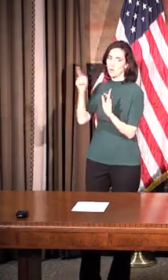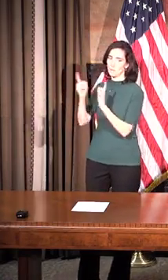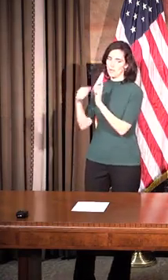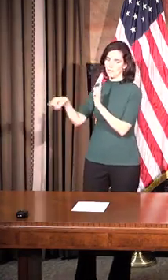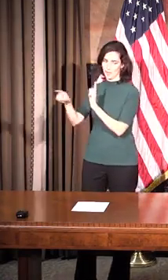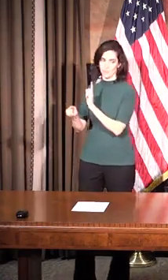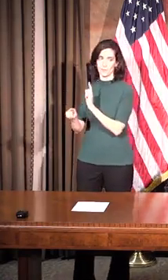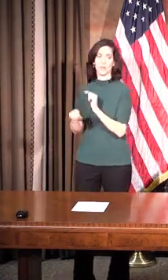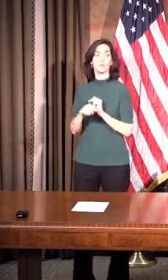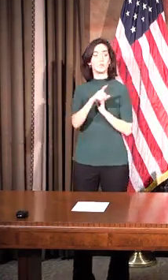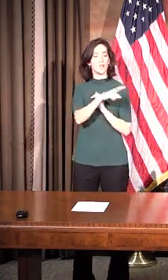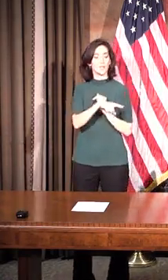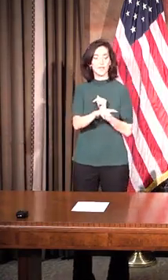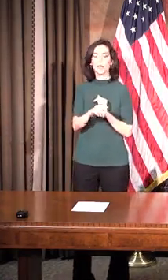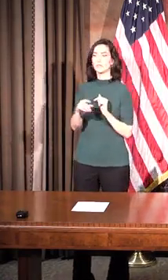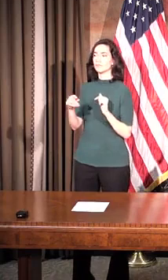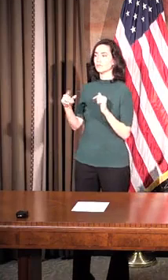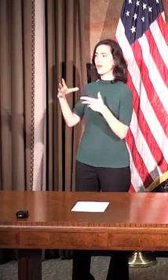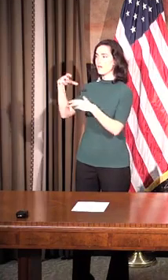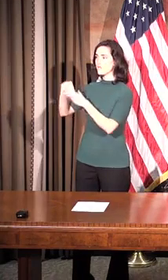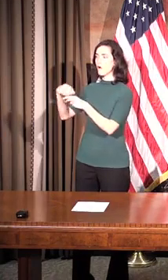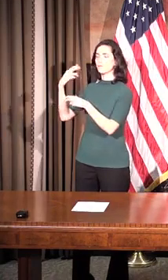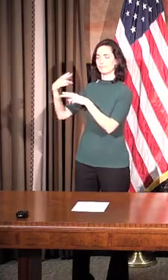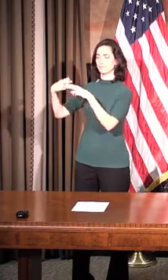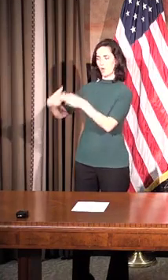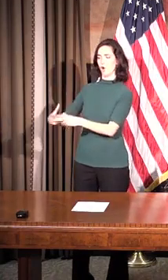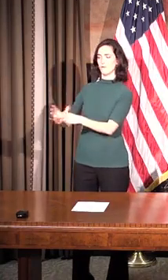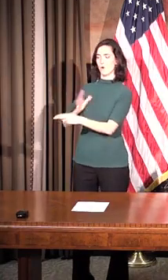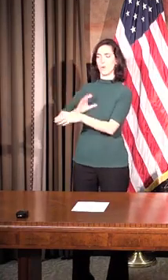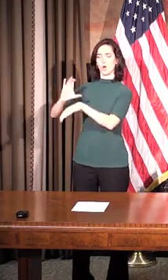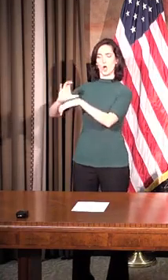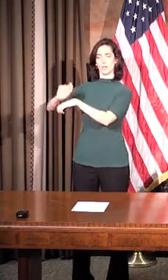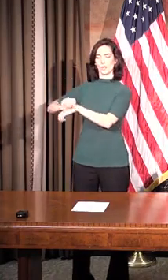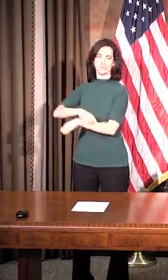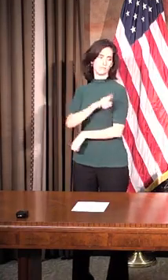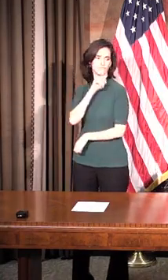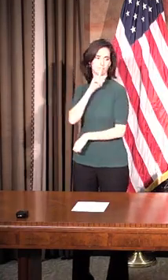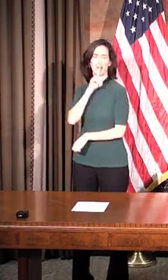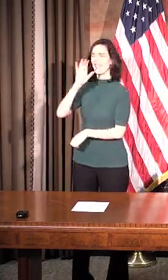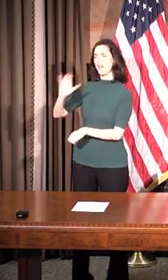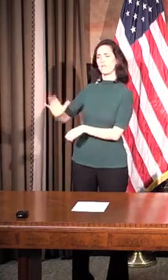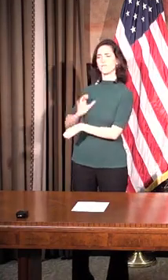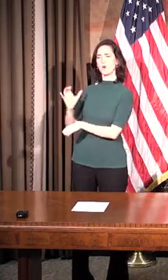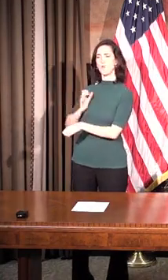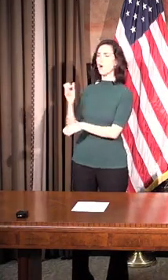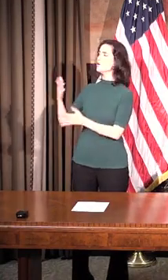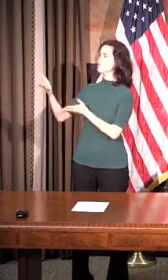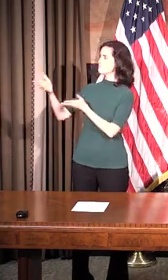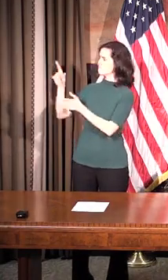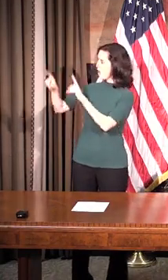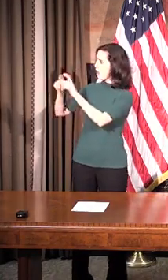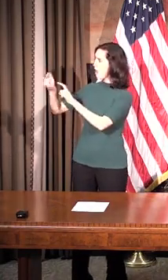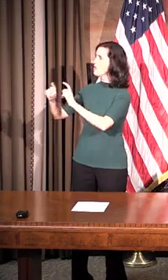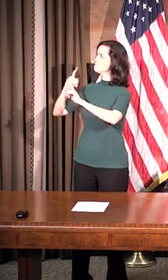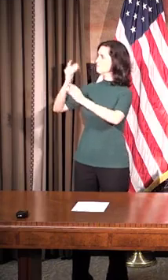time did they engage in anything that would constitute a consultation, which is what's required in the statute.